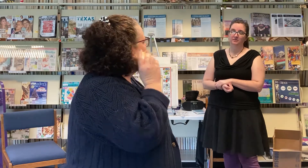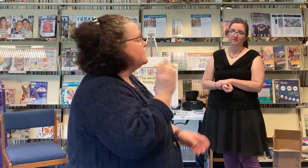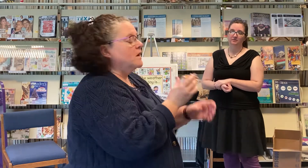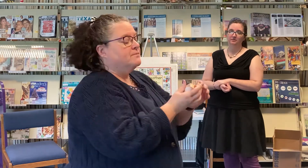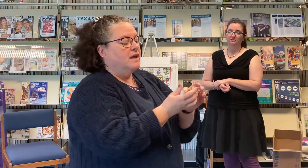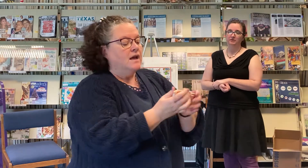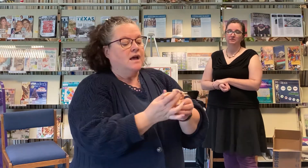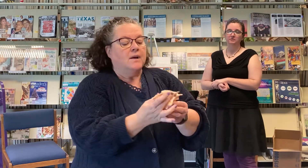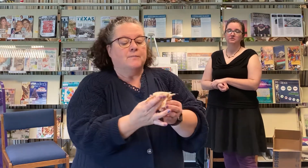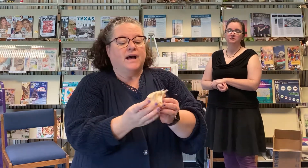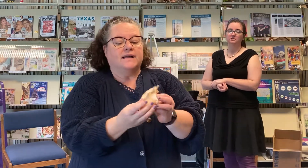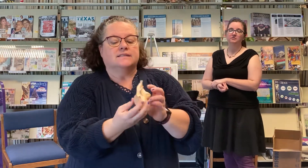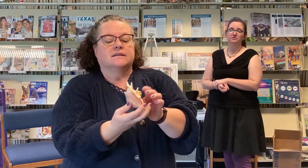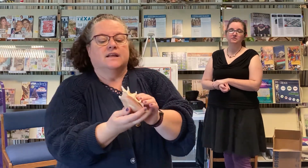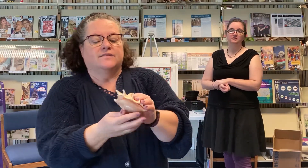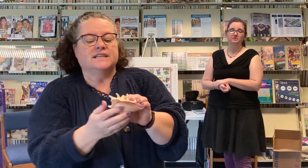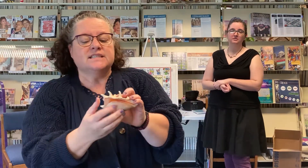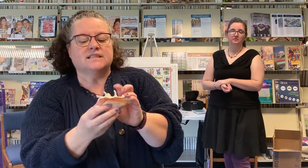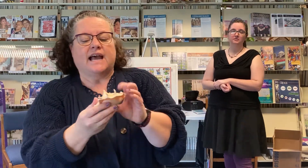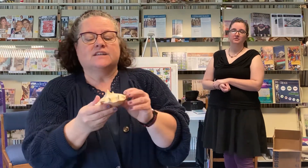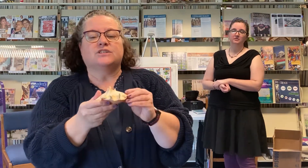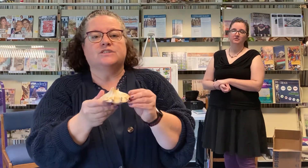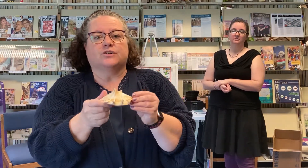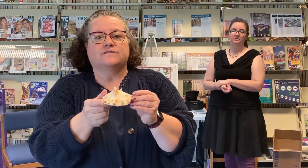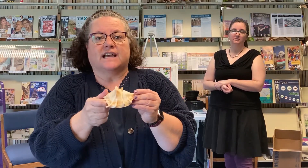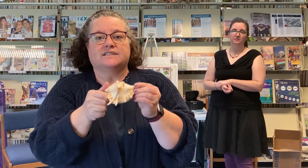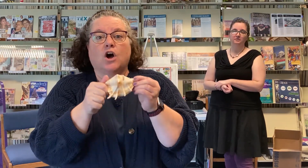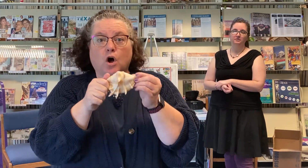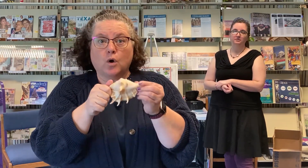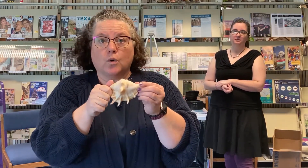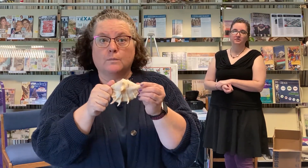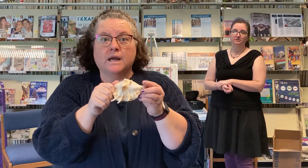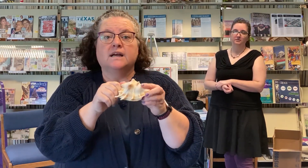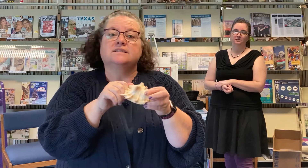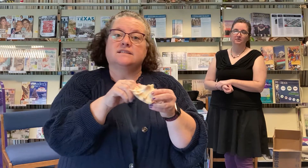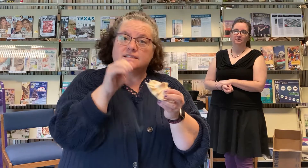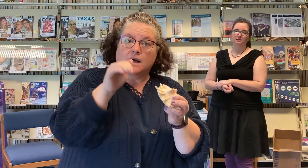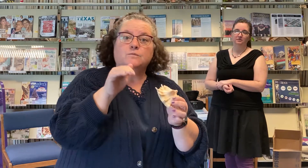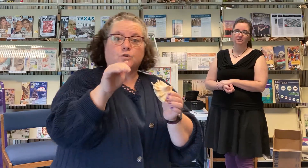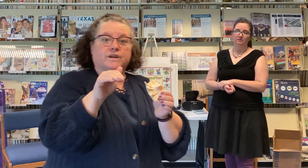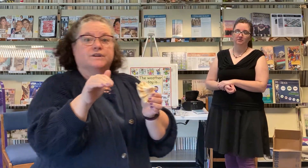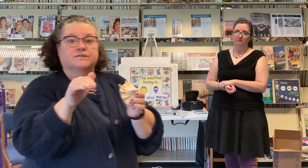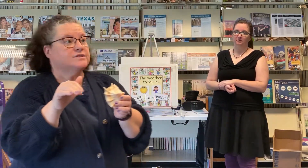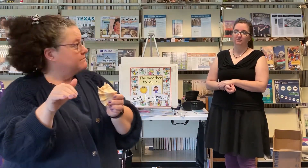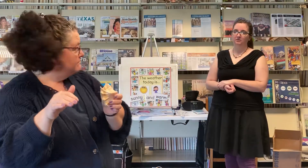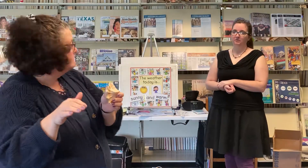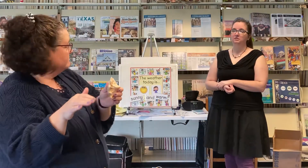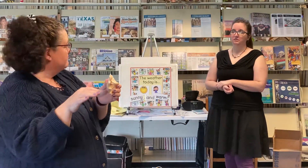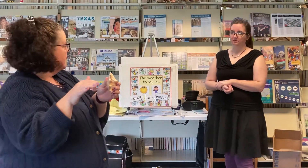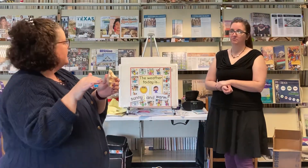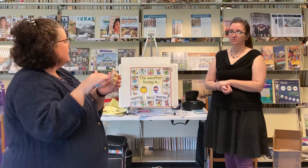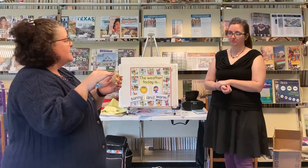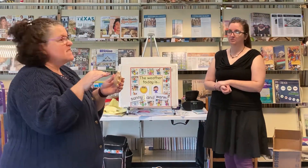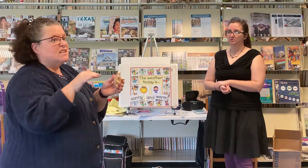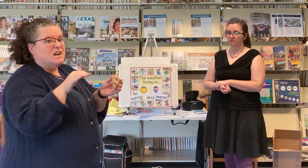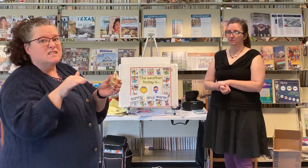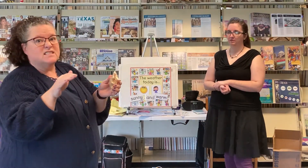small. It's too little. But this actually serves as a home to some critters, mm-hmm. like sea slugs,